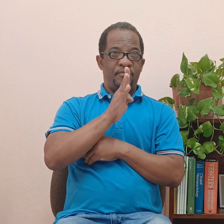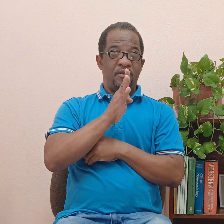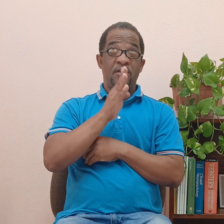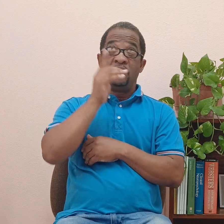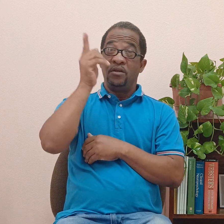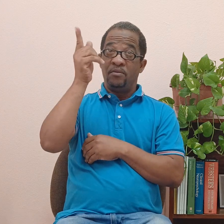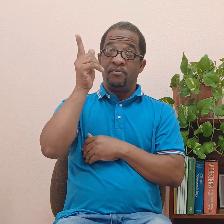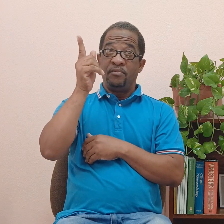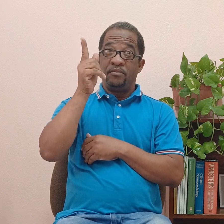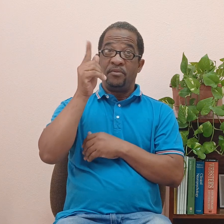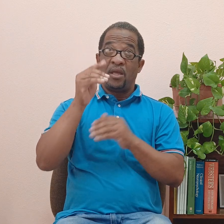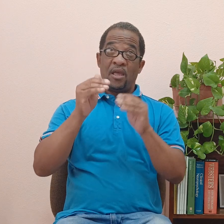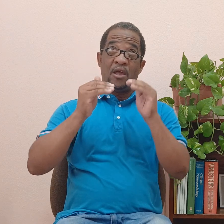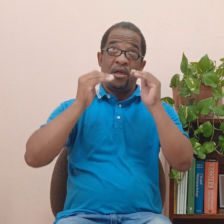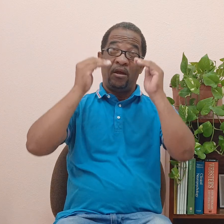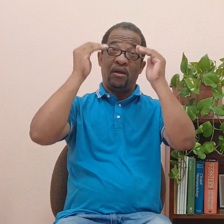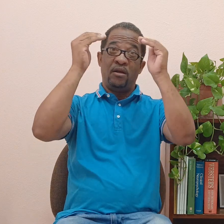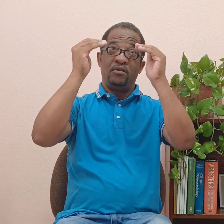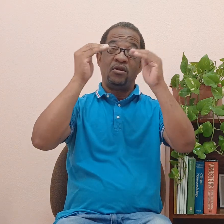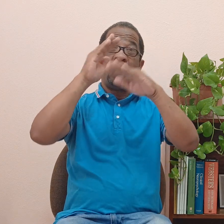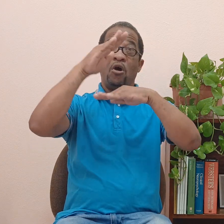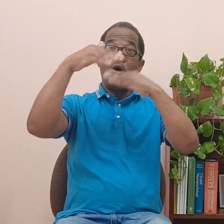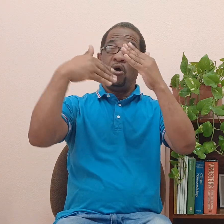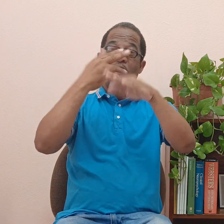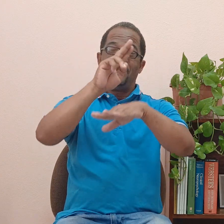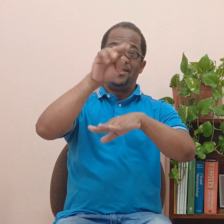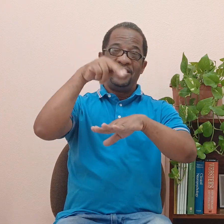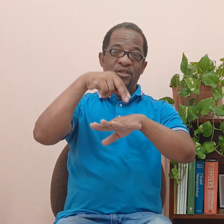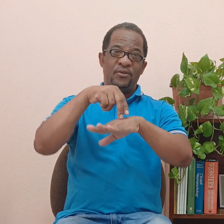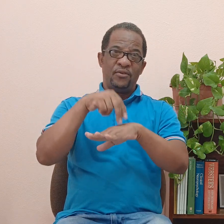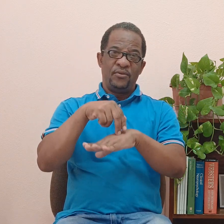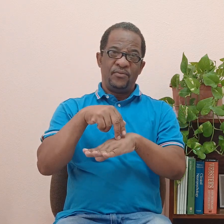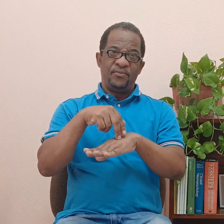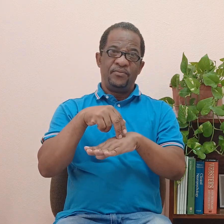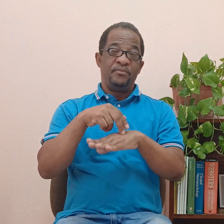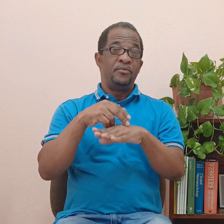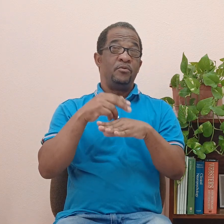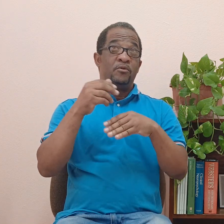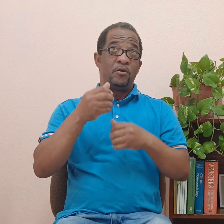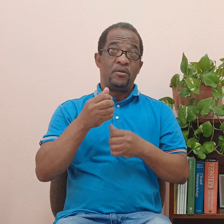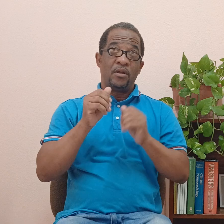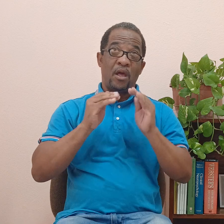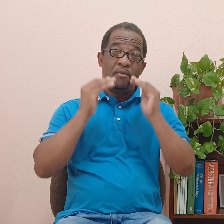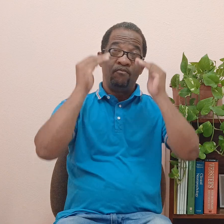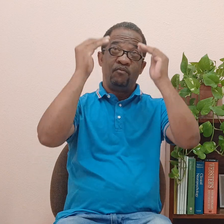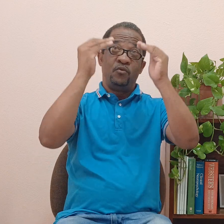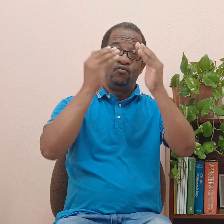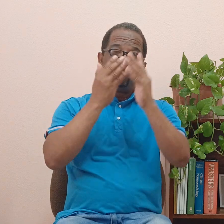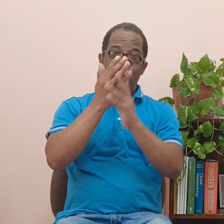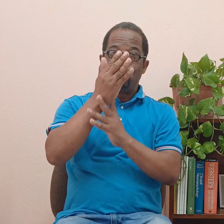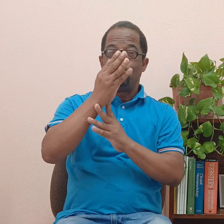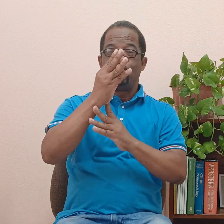exalted among all nations. I'm exalted throughout the world.